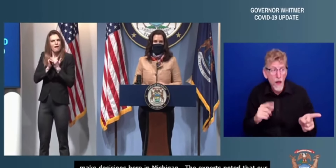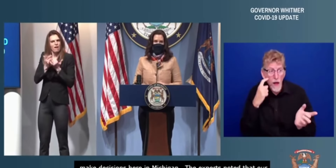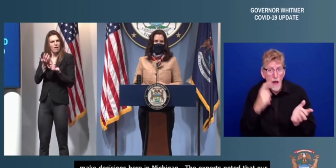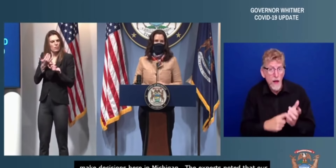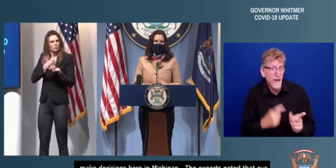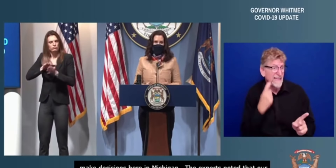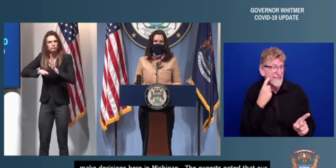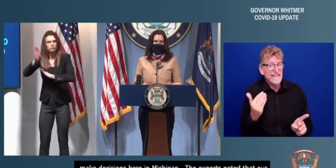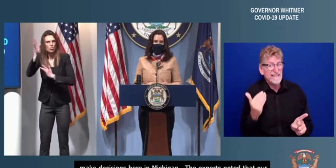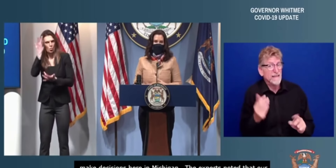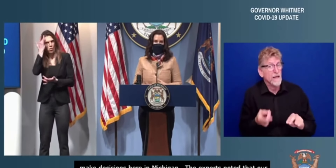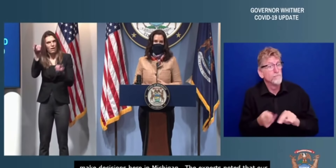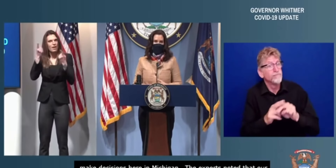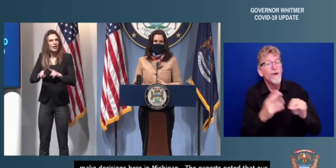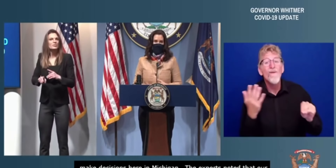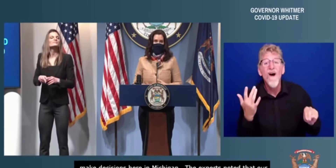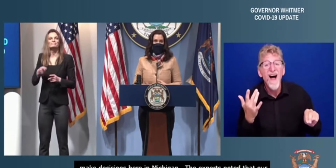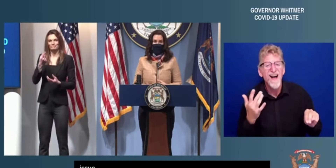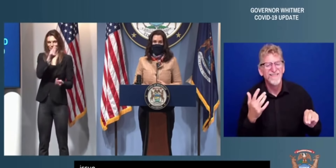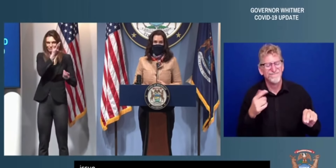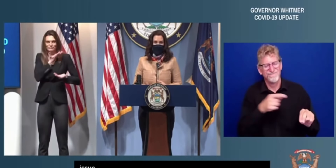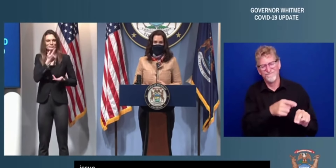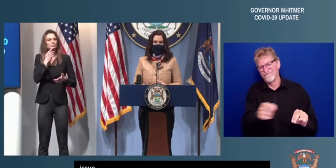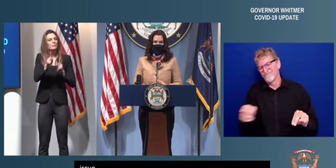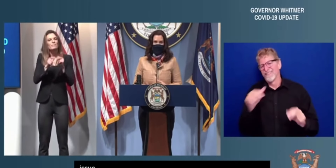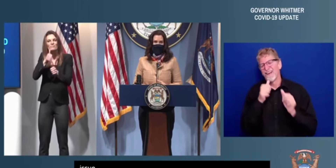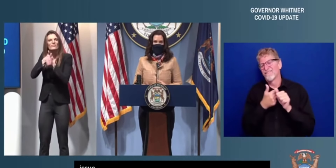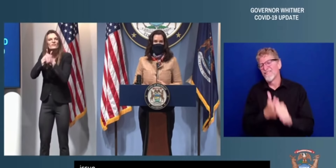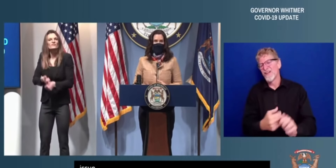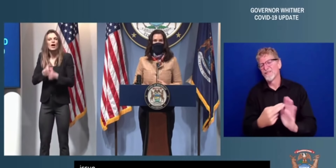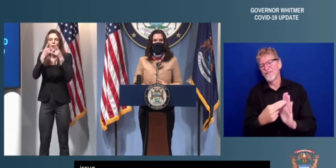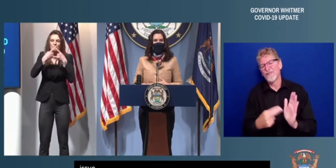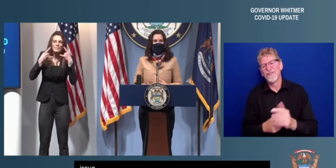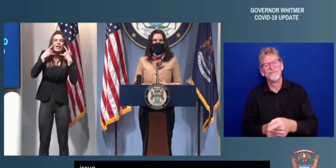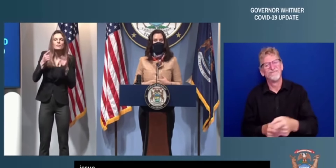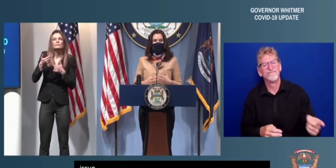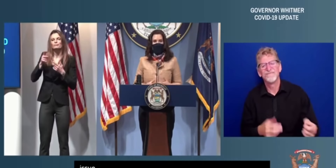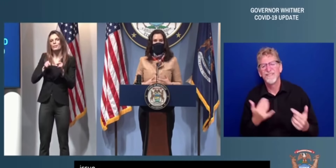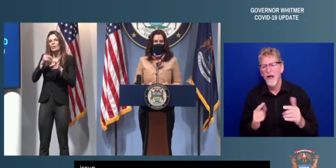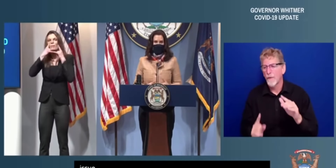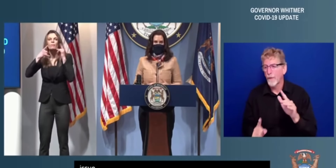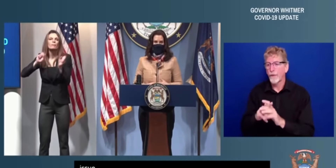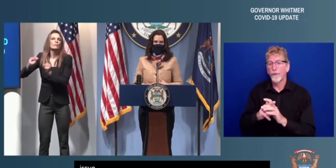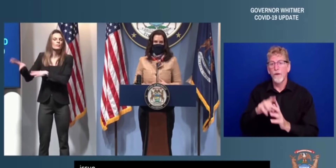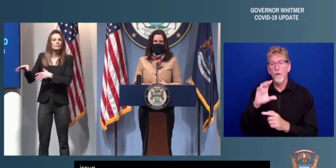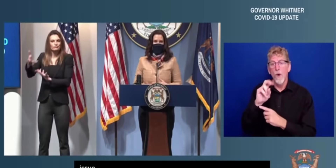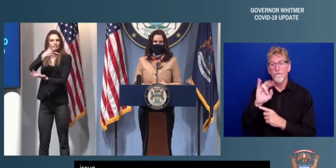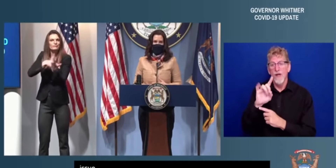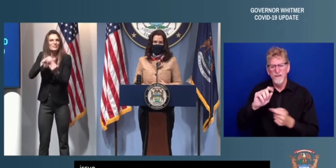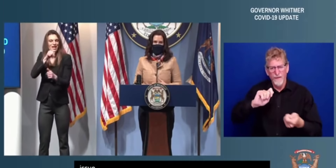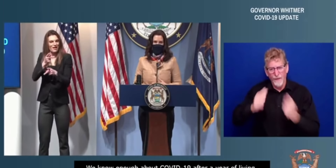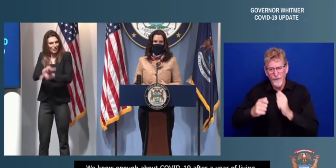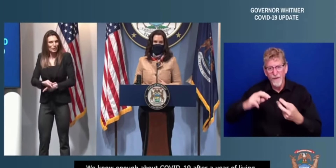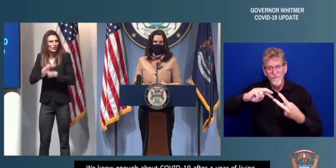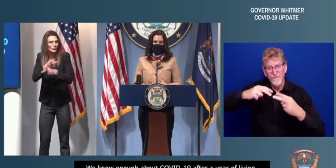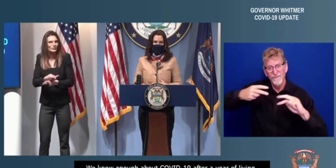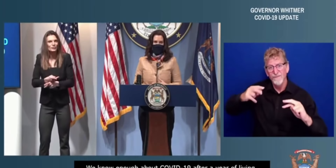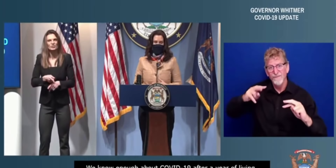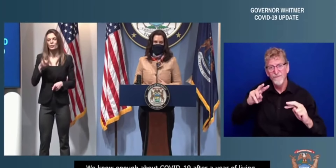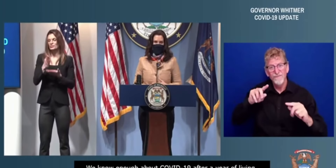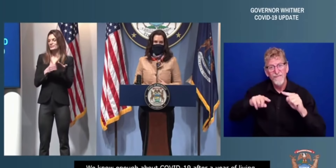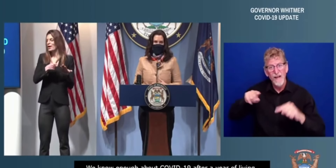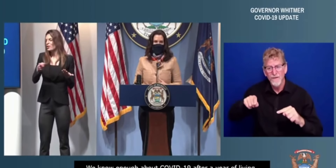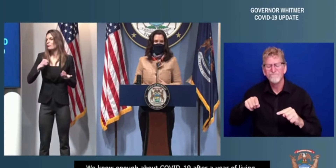issue. We know enough about COVID-19 after a year of living with it that we know what works and what we have to do to